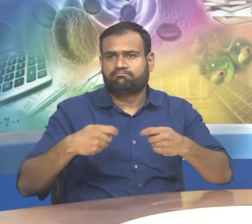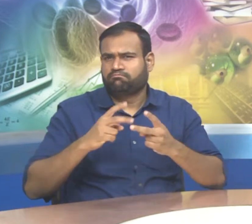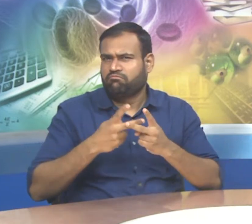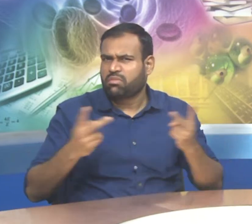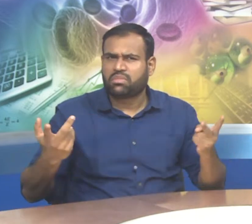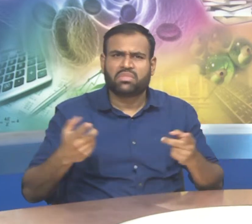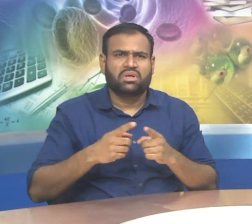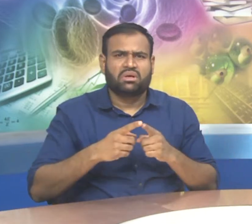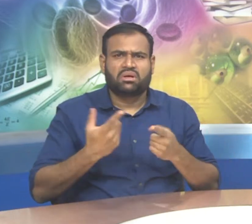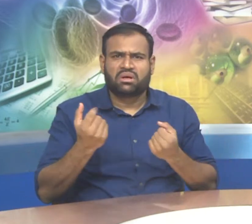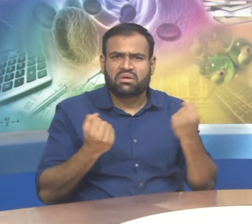Business.